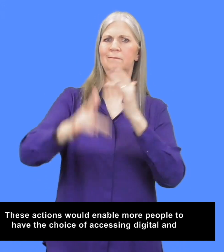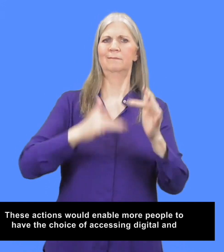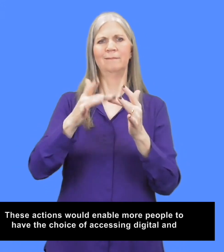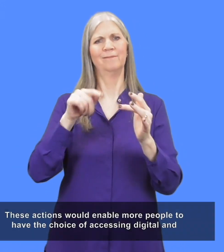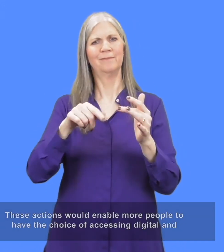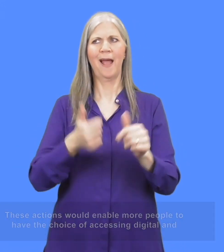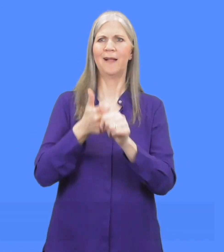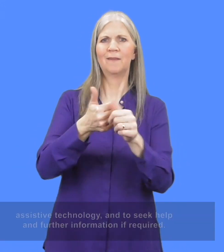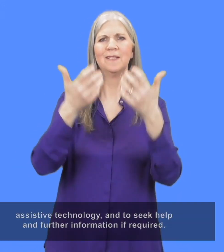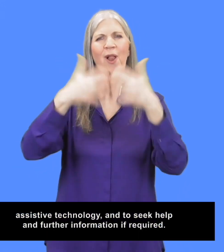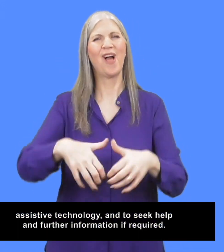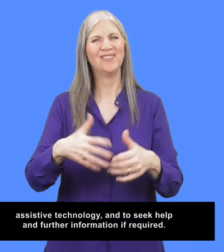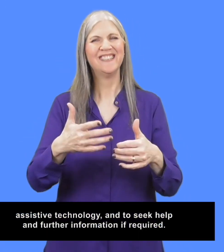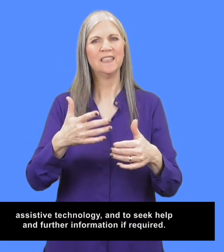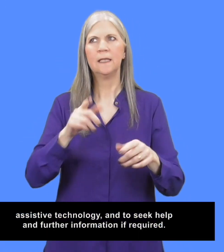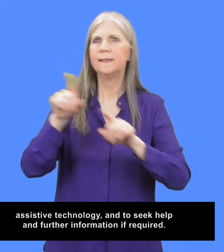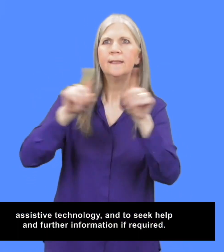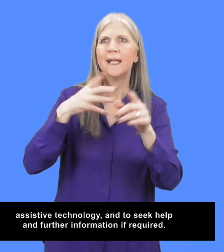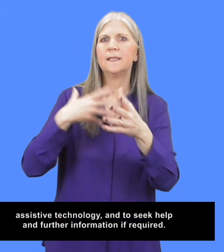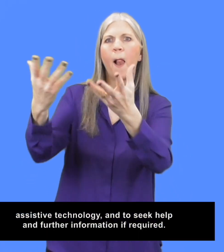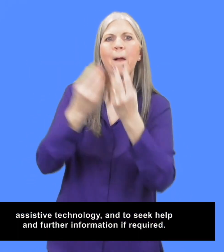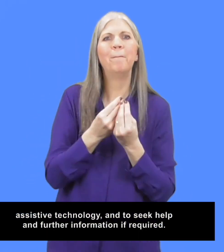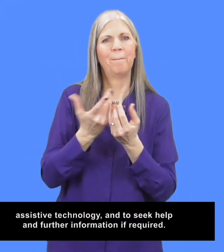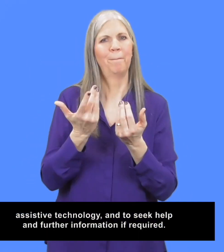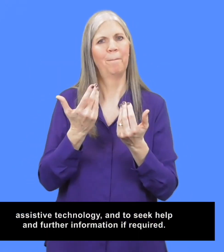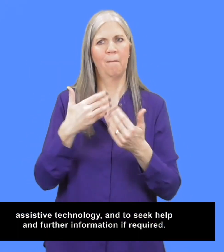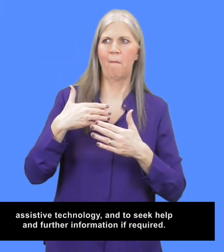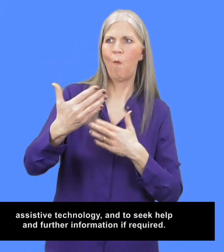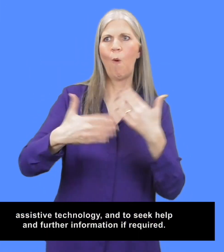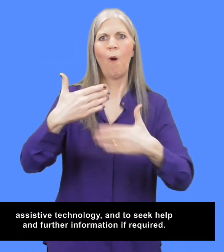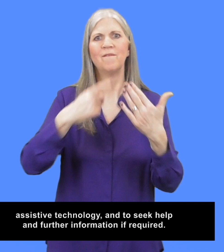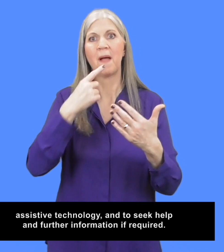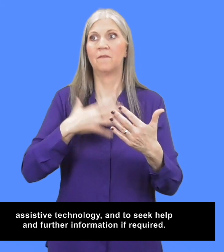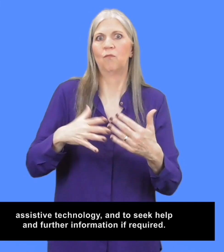and assistive technology and to seek help and further information if required.